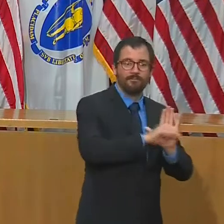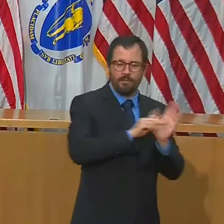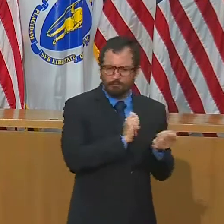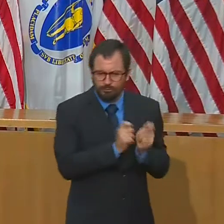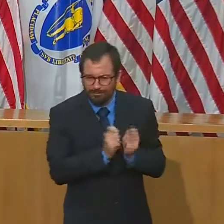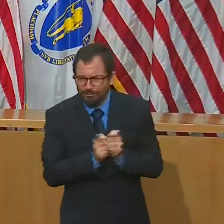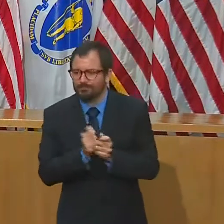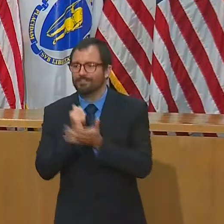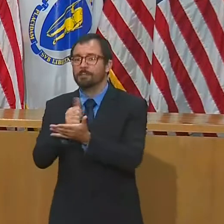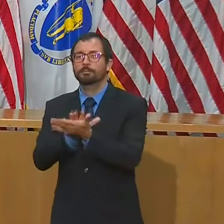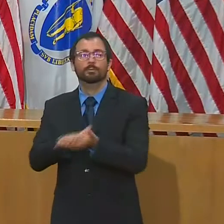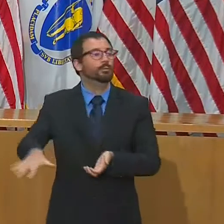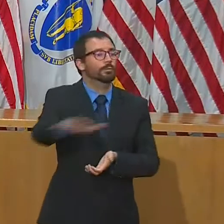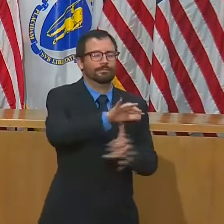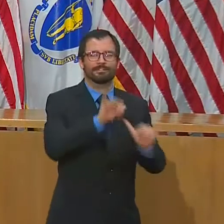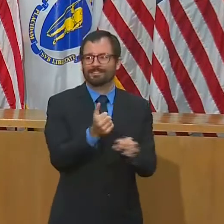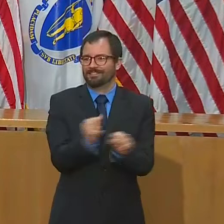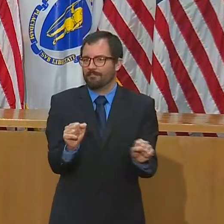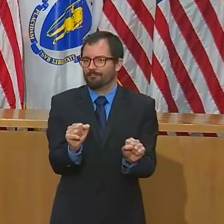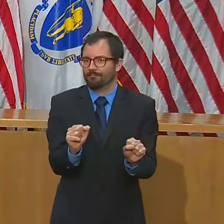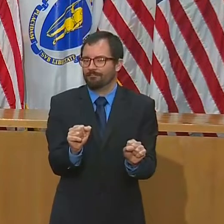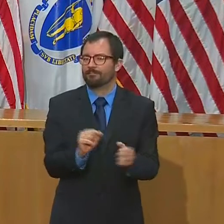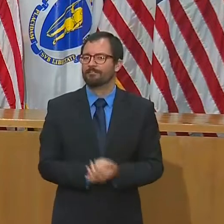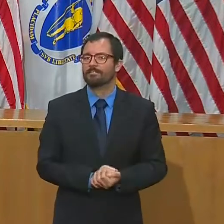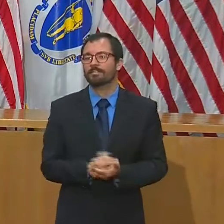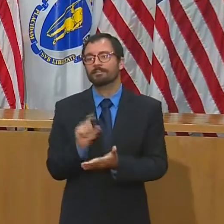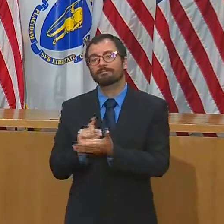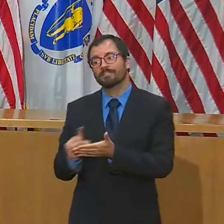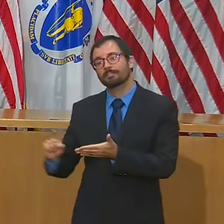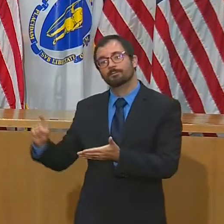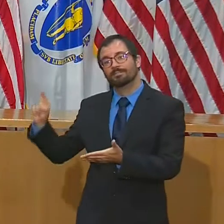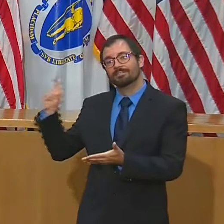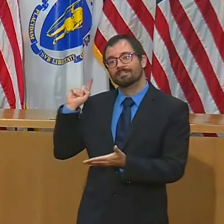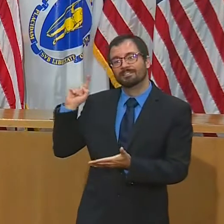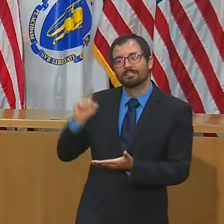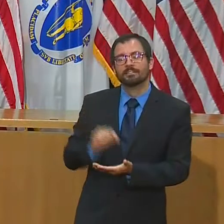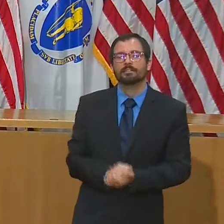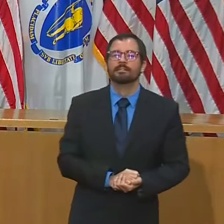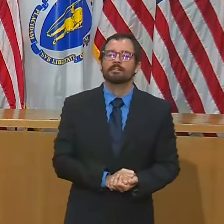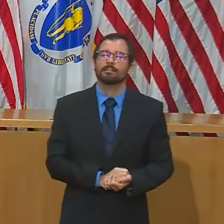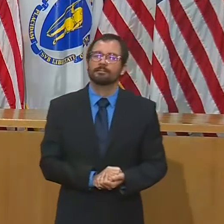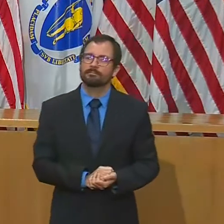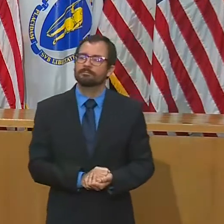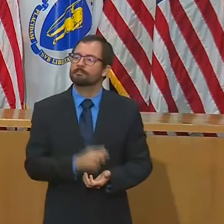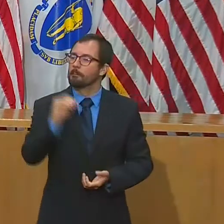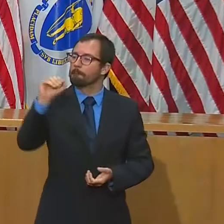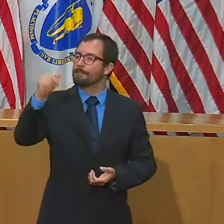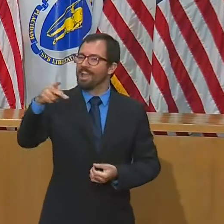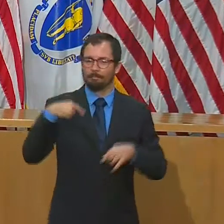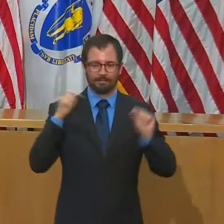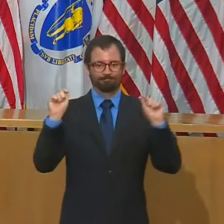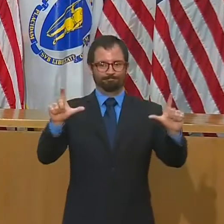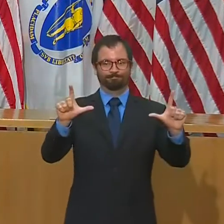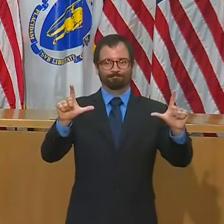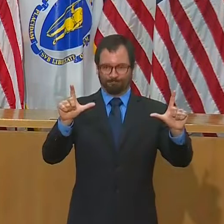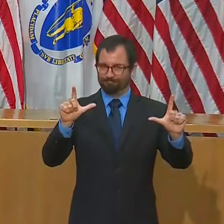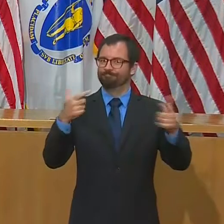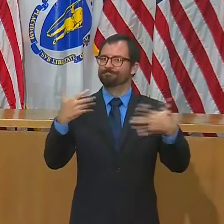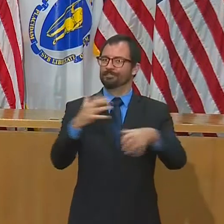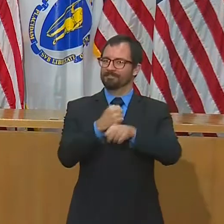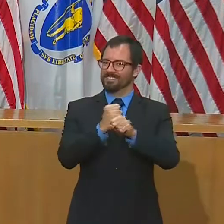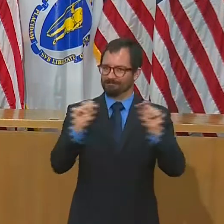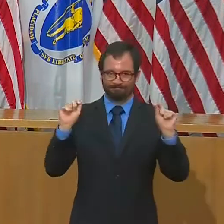ranked Massachusetts town by COVID cases on a weighted scale using national and global models to indicate safe